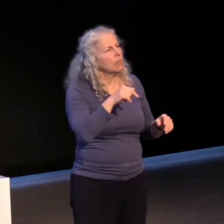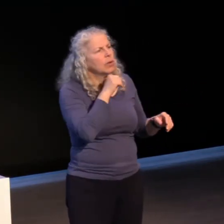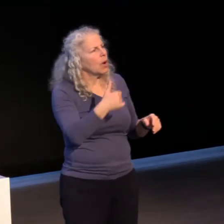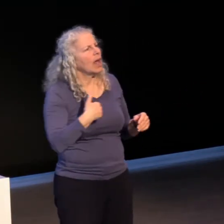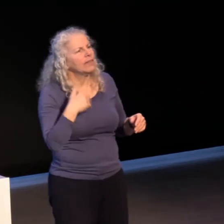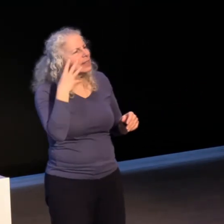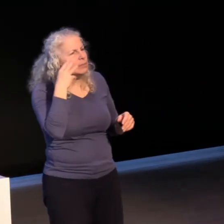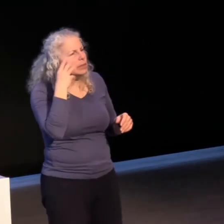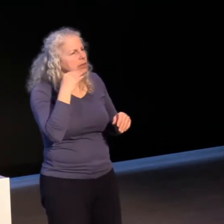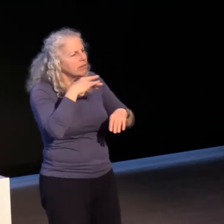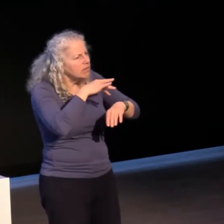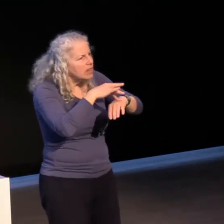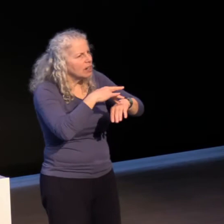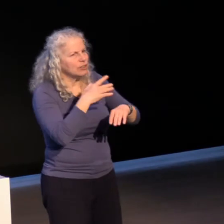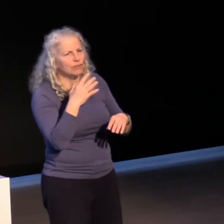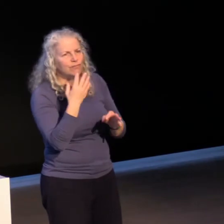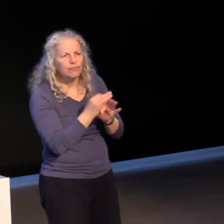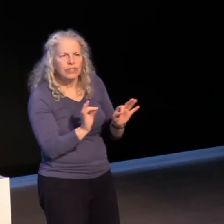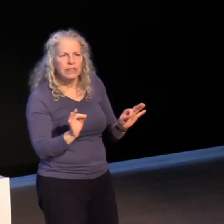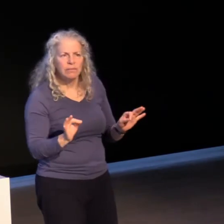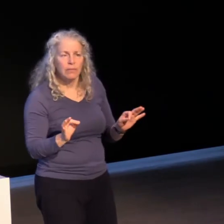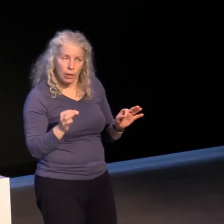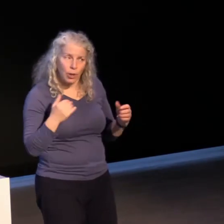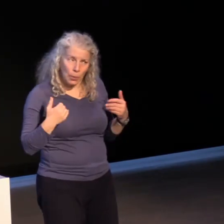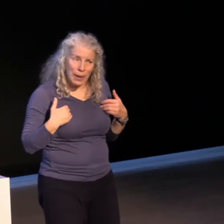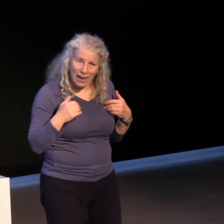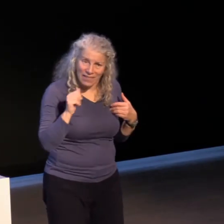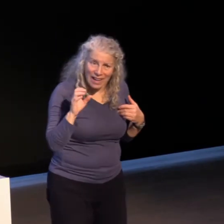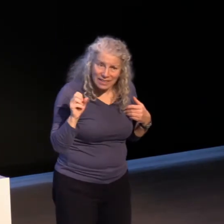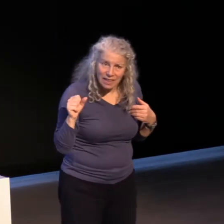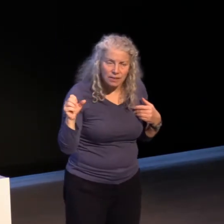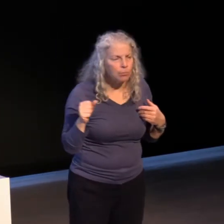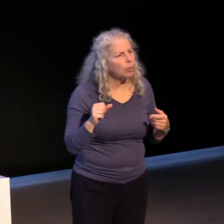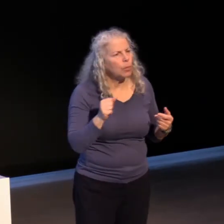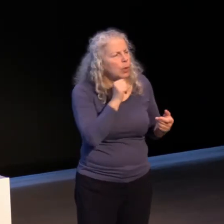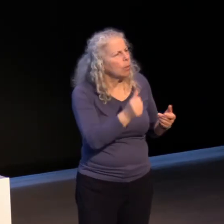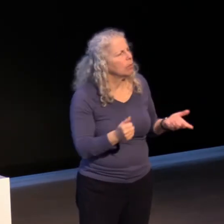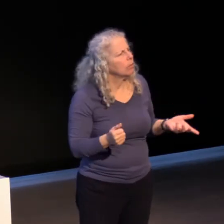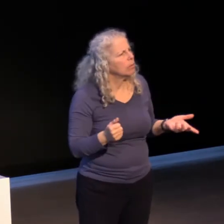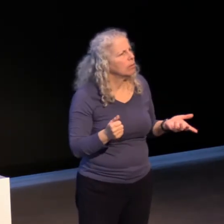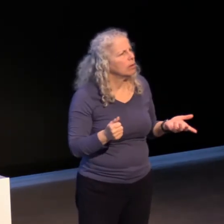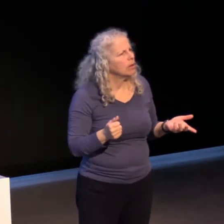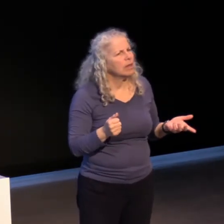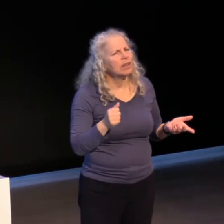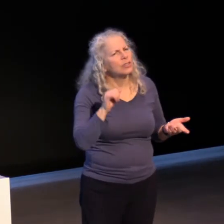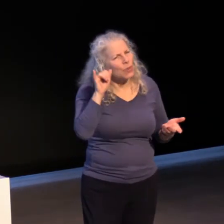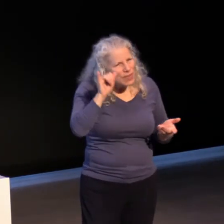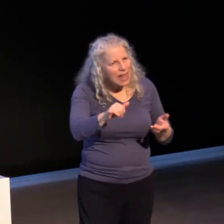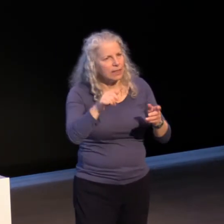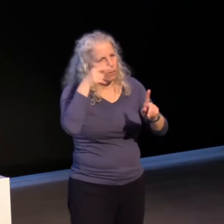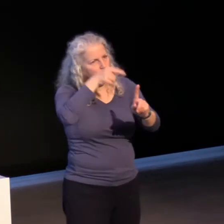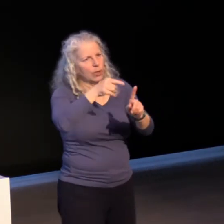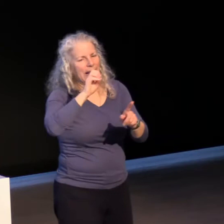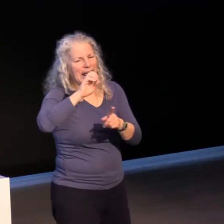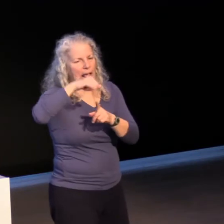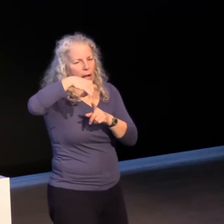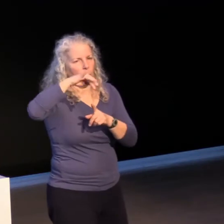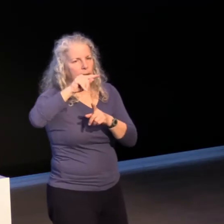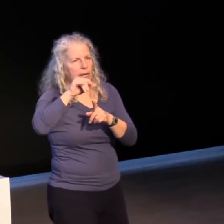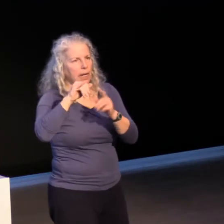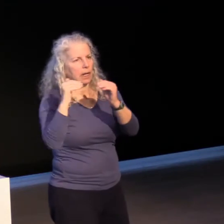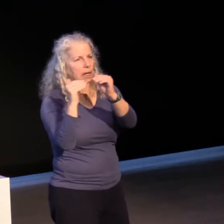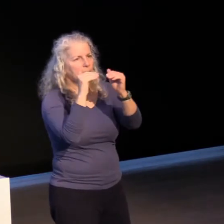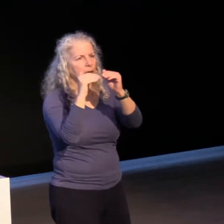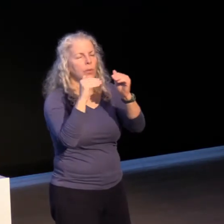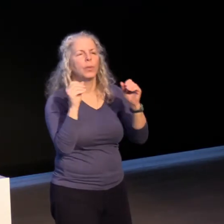freedom, but many of us do not. This is inevitably what equity is about. Creating spaces